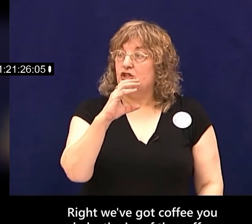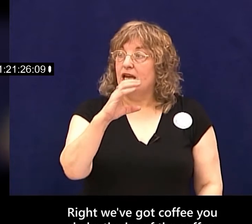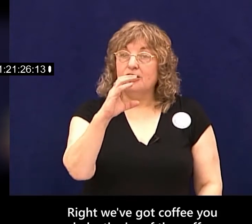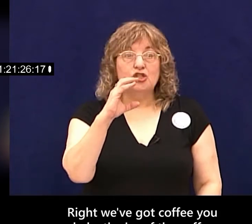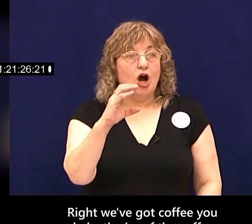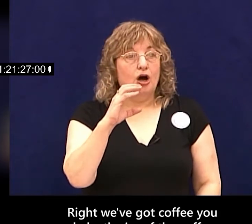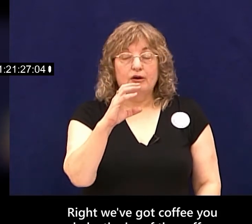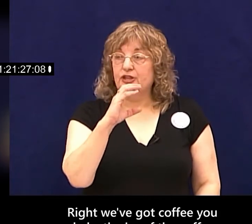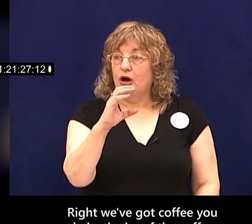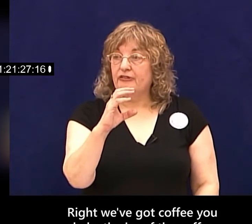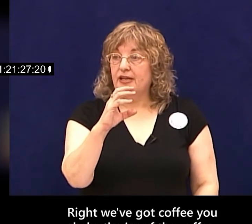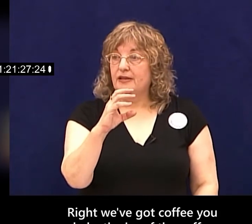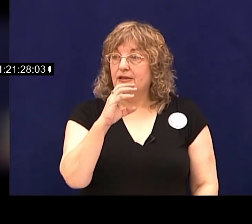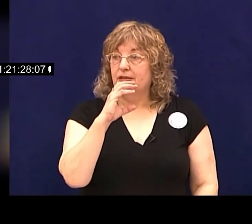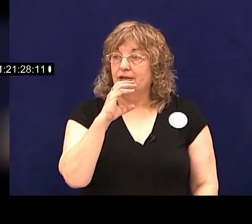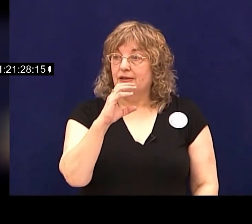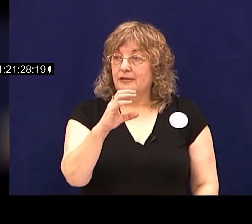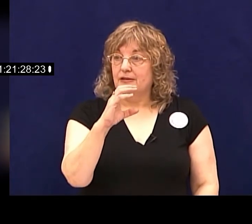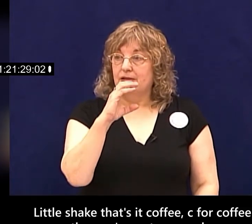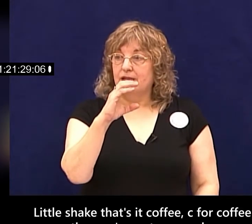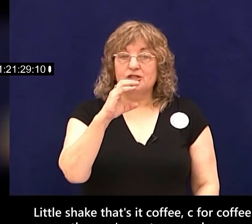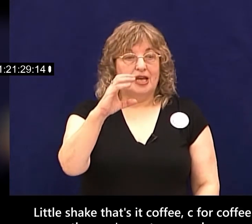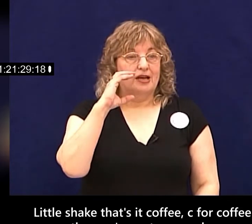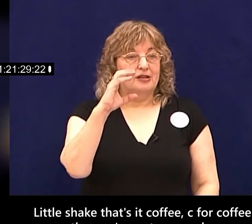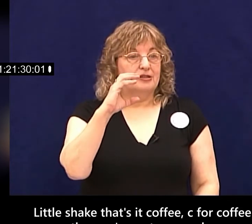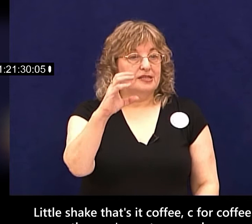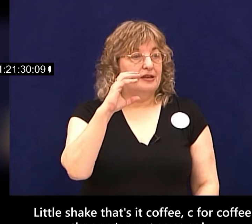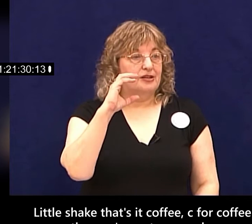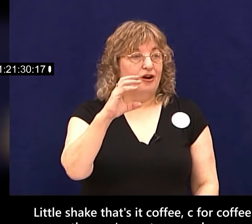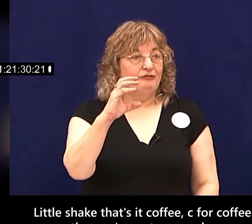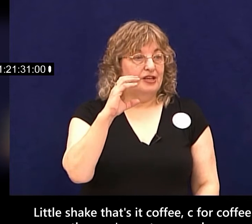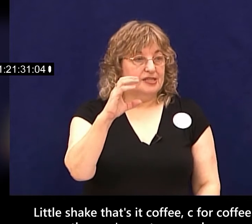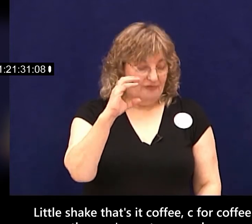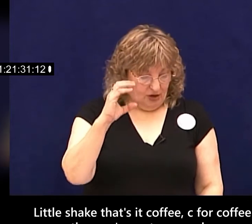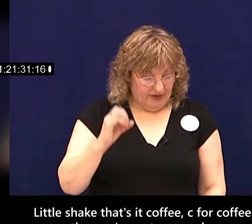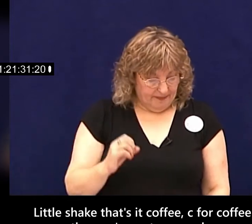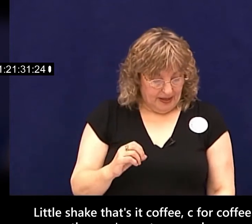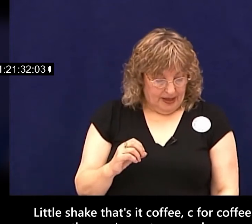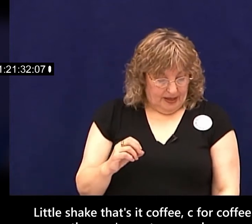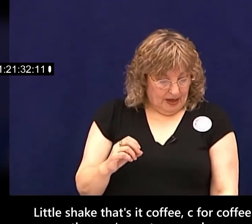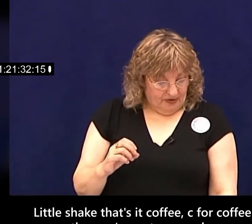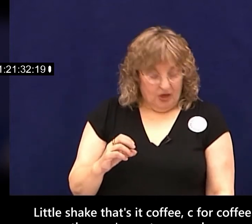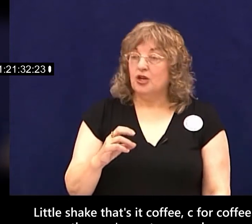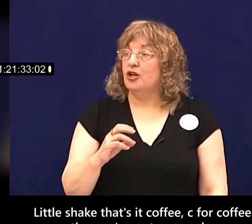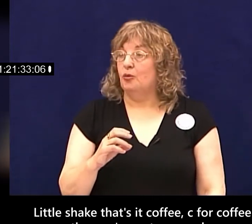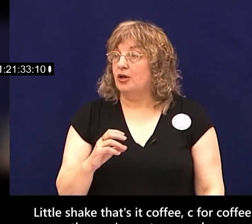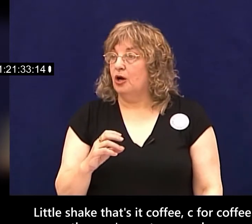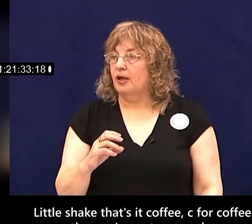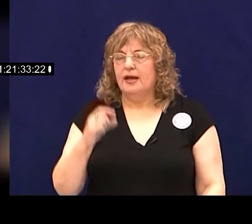shake the jar of the coffee. Little shake. That's it. Coffee. C for coffee. Then we've got Coca-Cola.